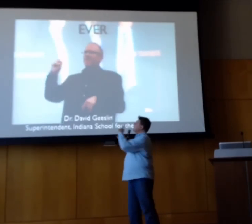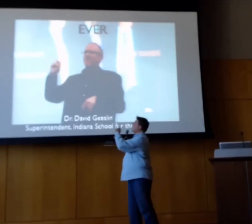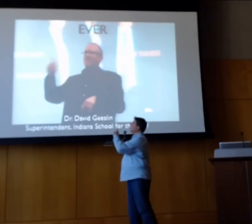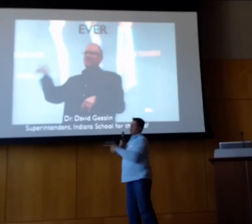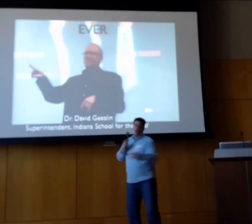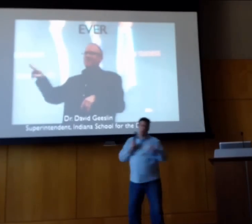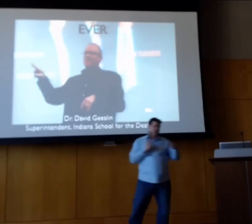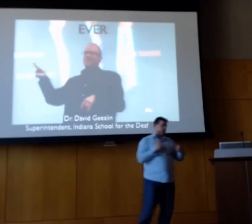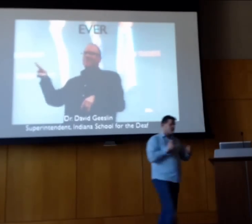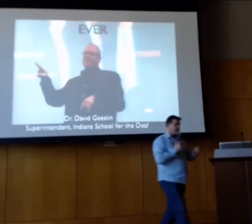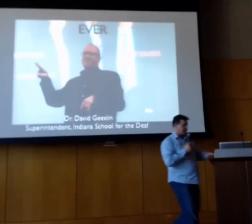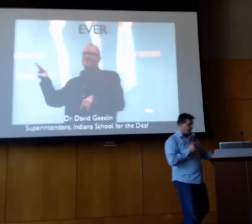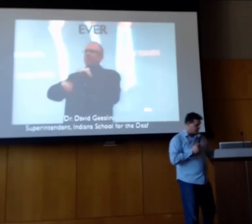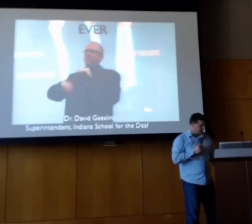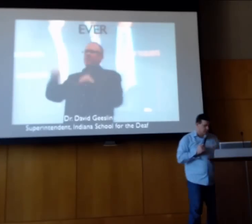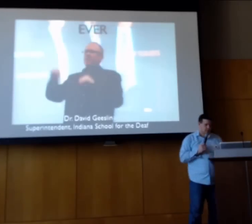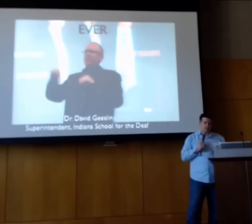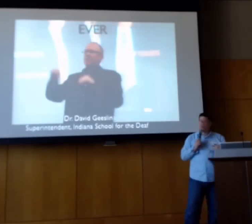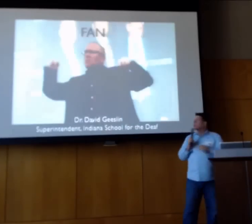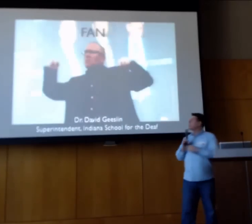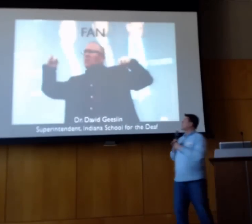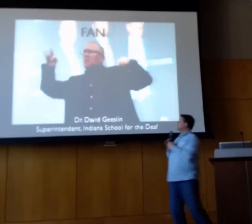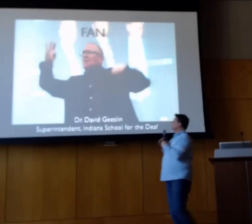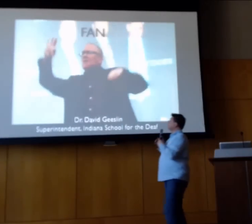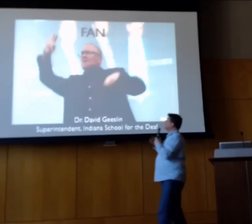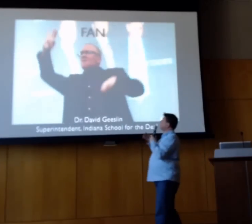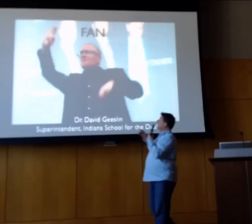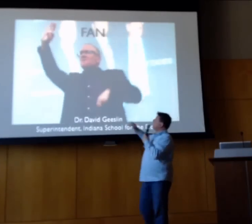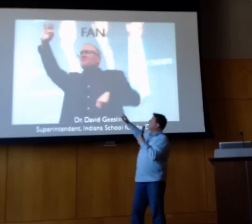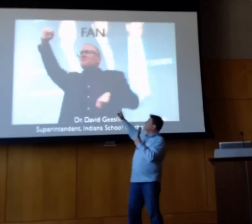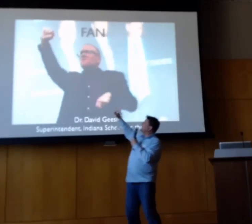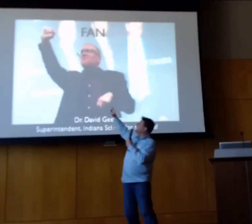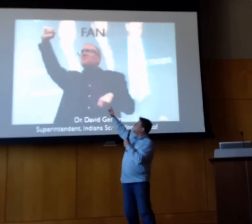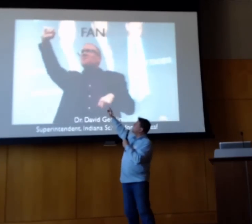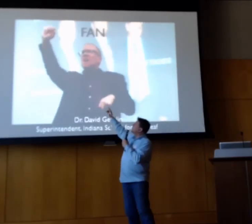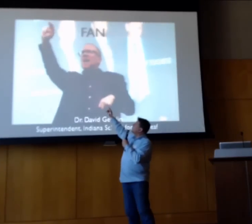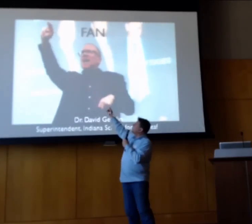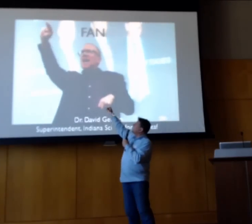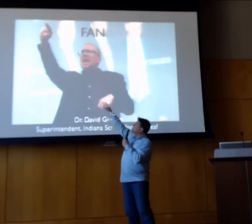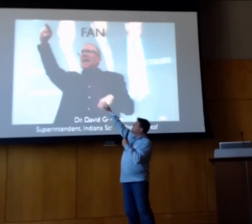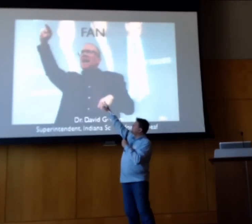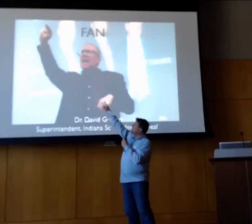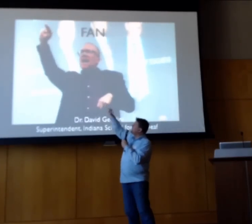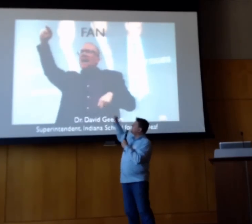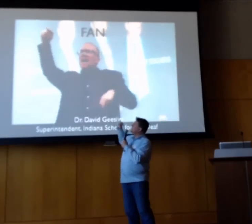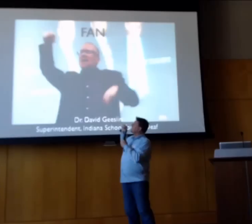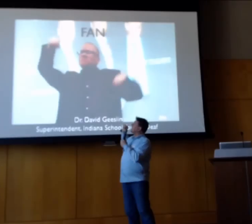now. Okay, you saw that. Now I'm going to let you see another one where he's saying F-A-N. Look at that N. Look at it